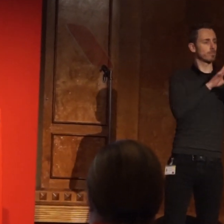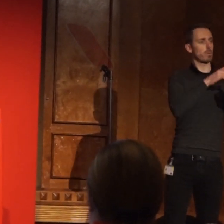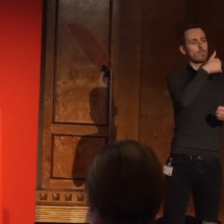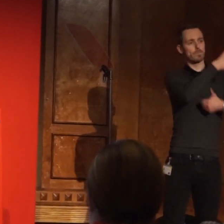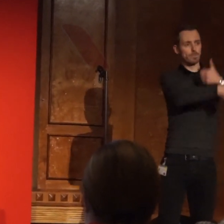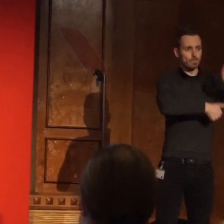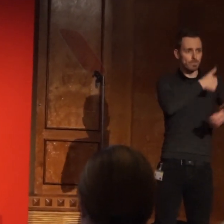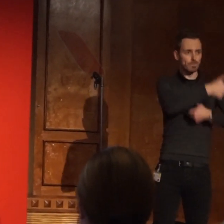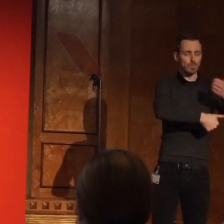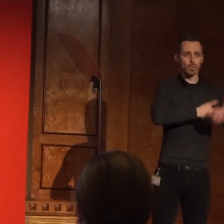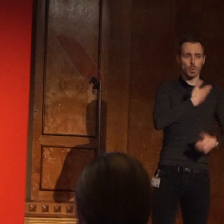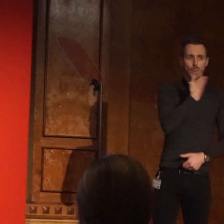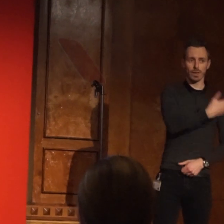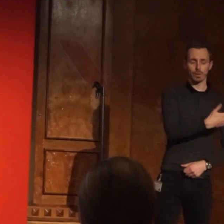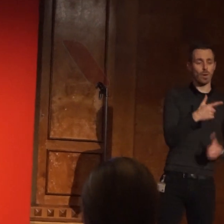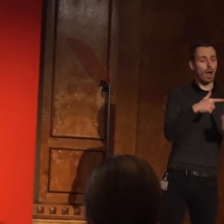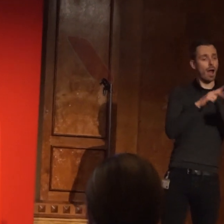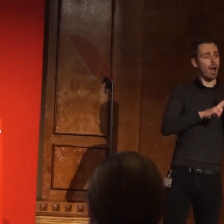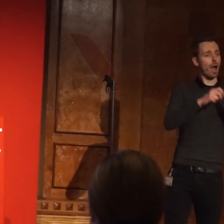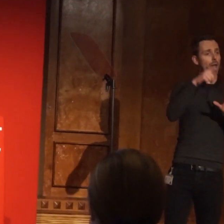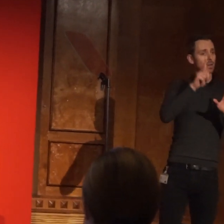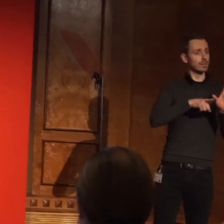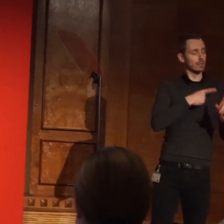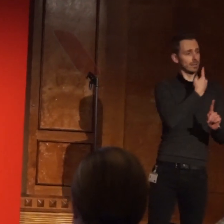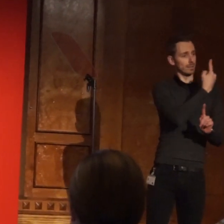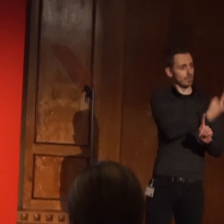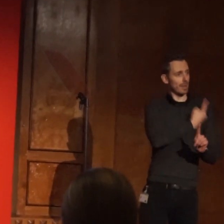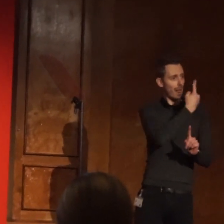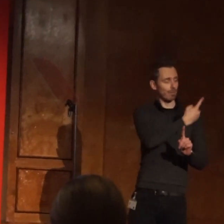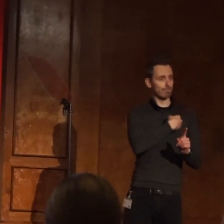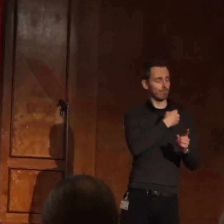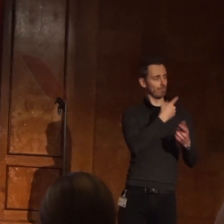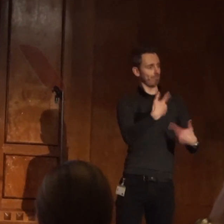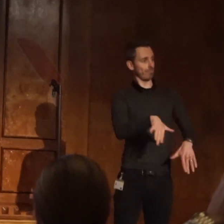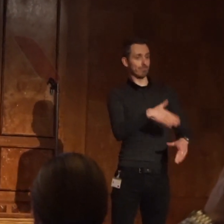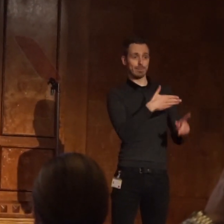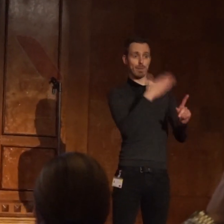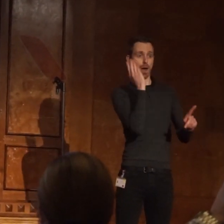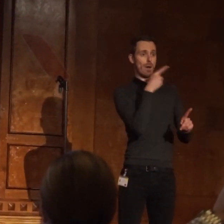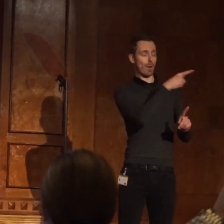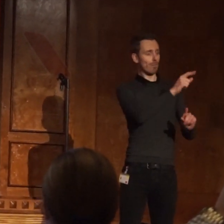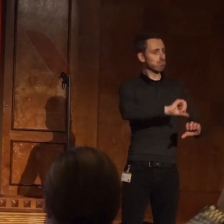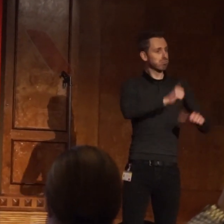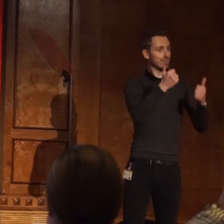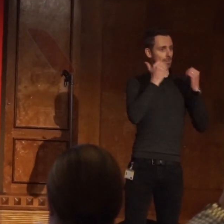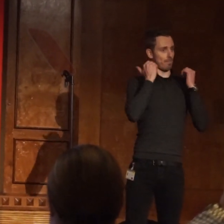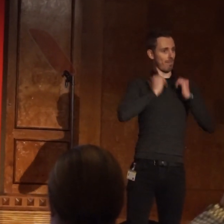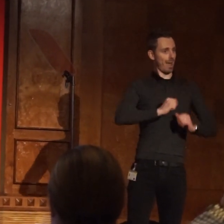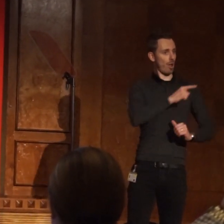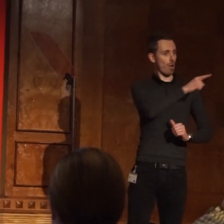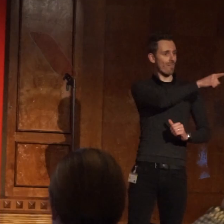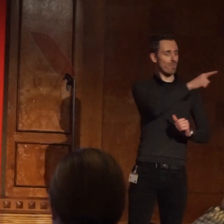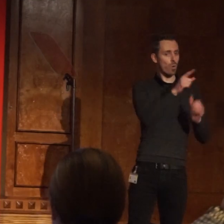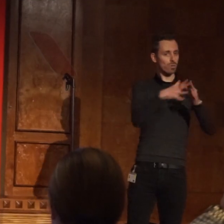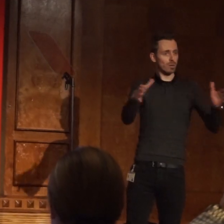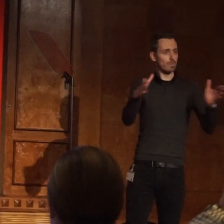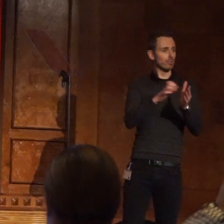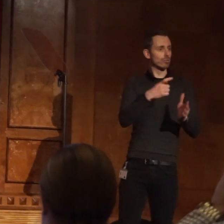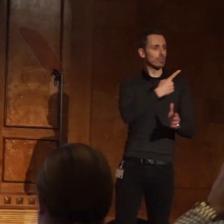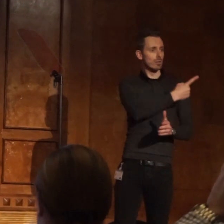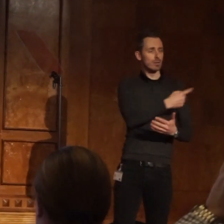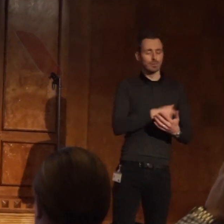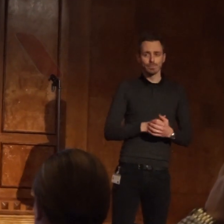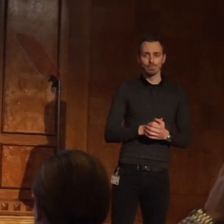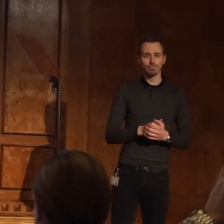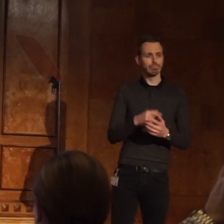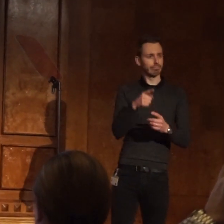to represent. He's already shown what a brilliant job he will be, brilliant Mayor he will be for Greater Manchester, and why the